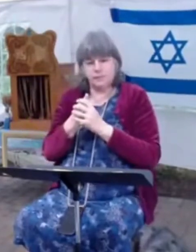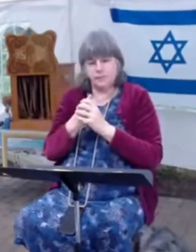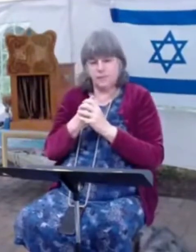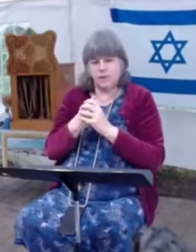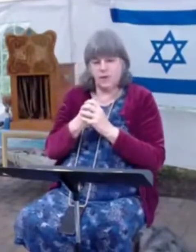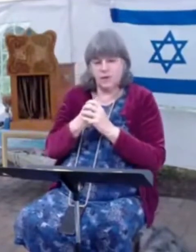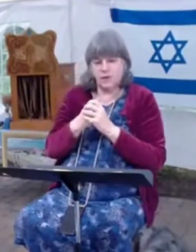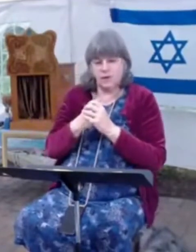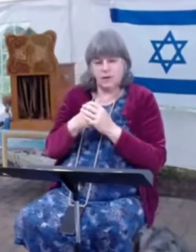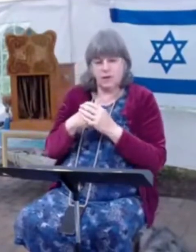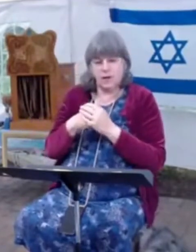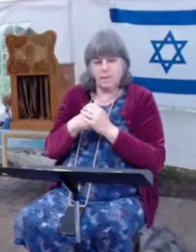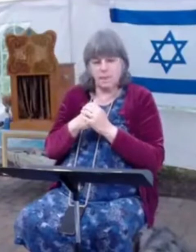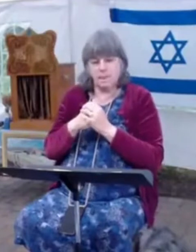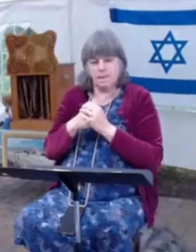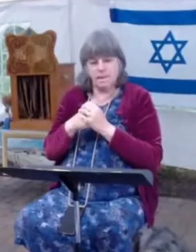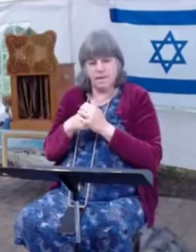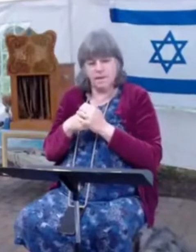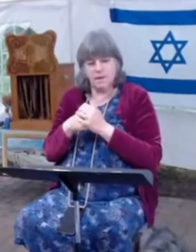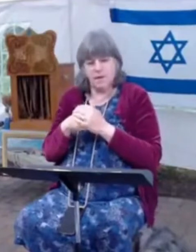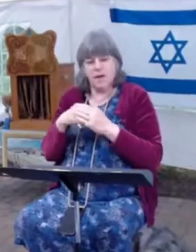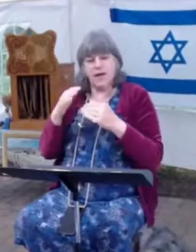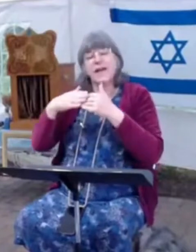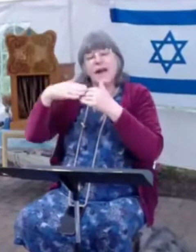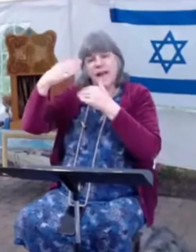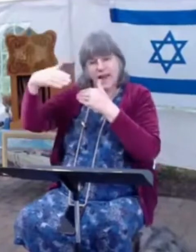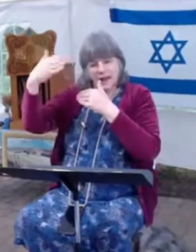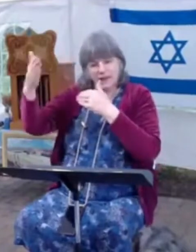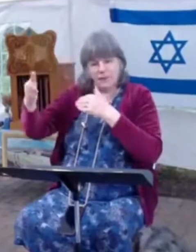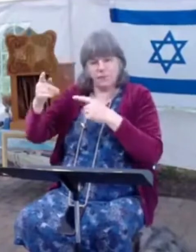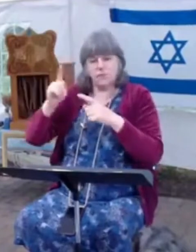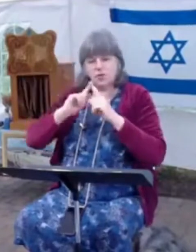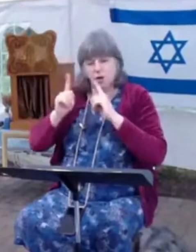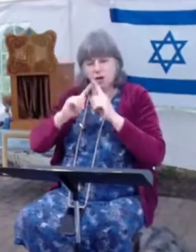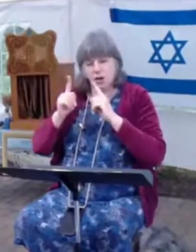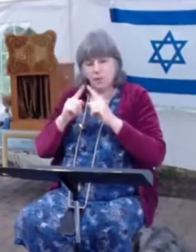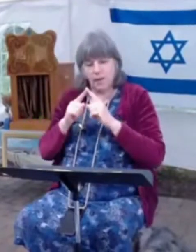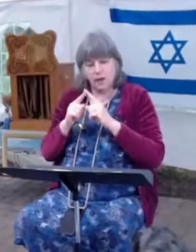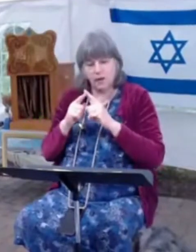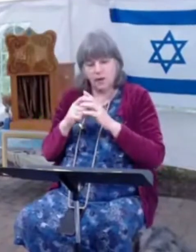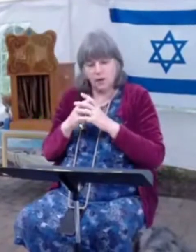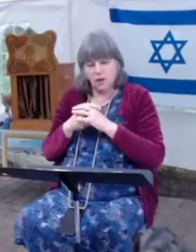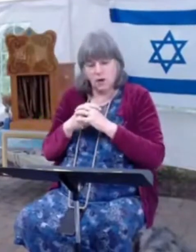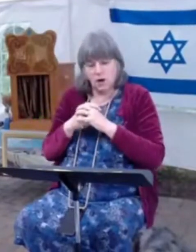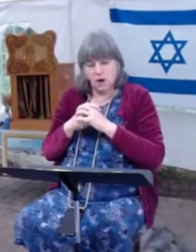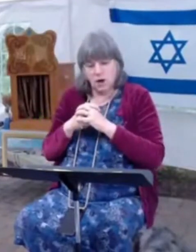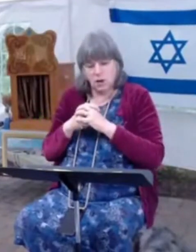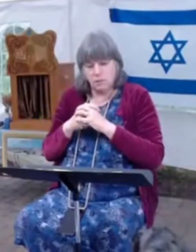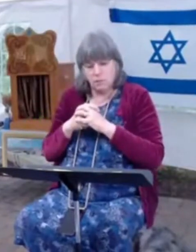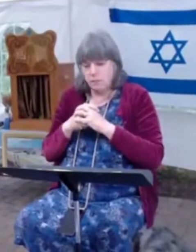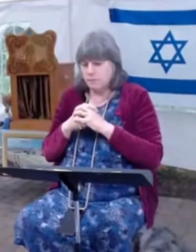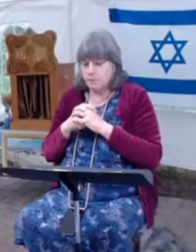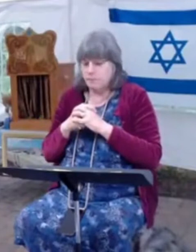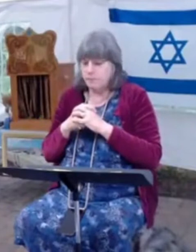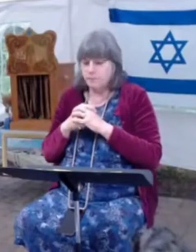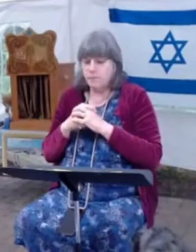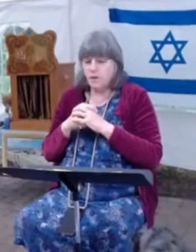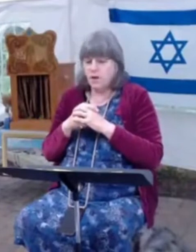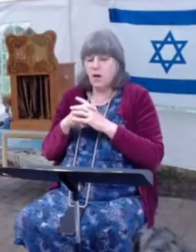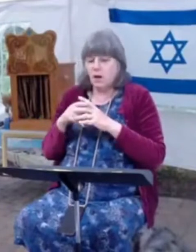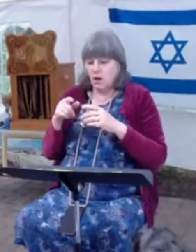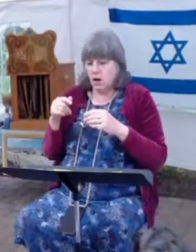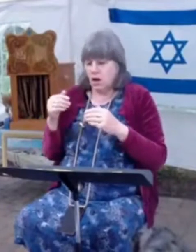never happened before, was going to flood the earth. So we need to build an ark to save humanity.